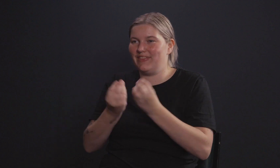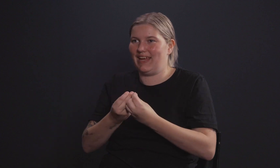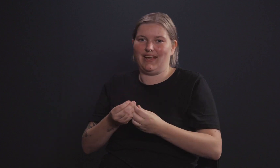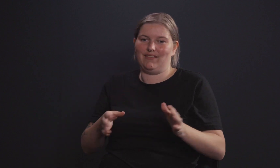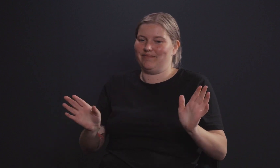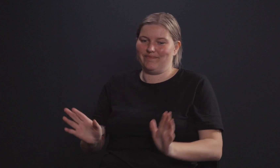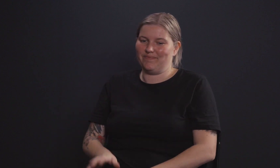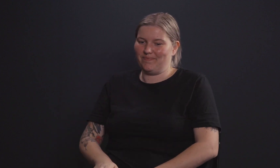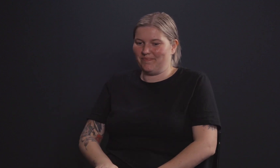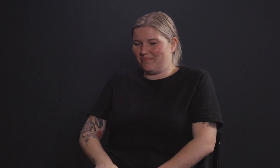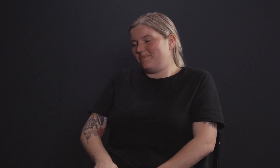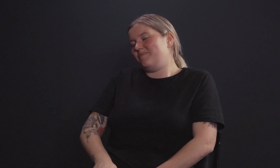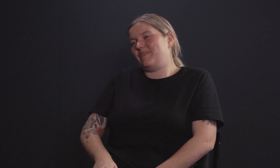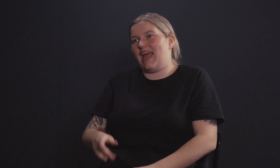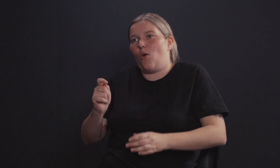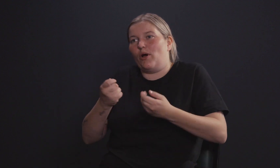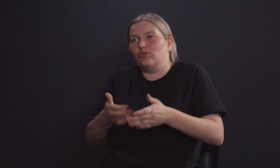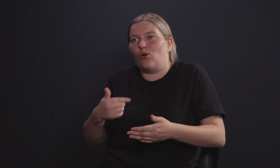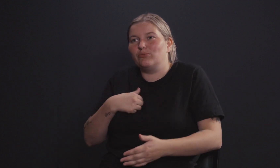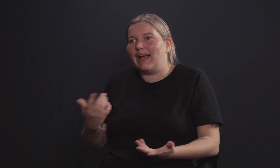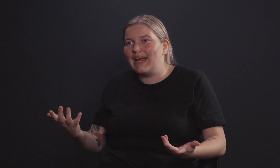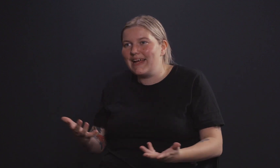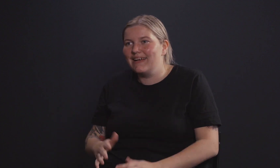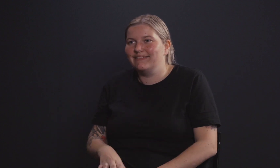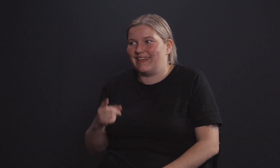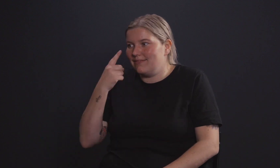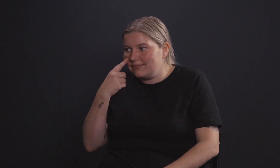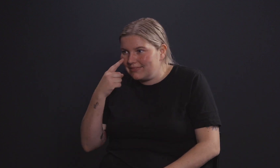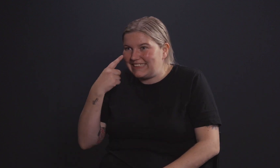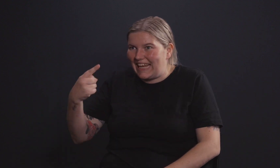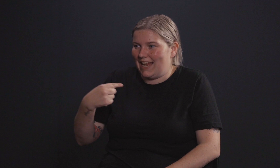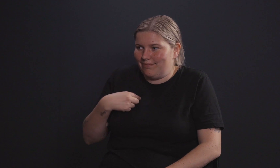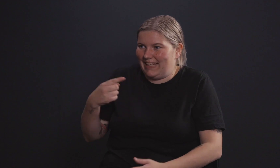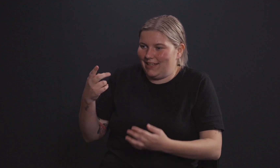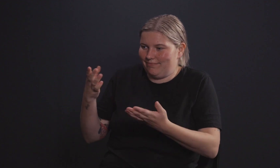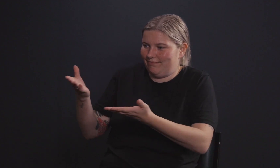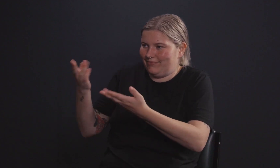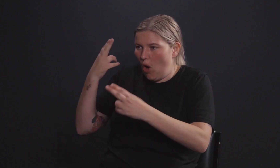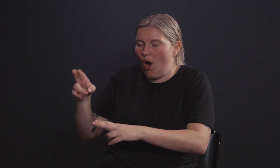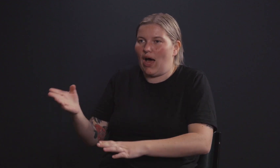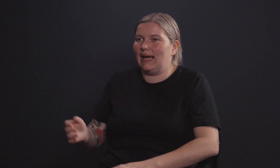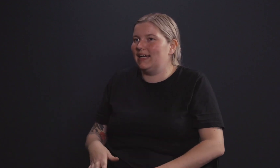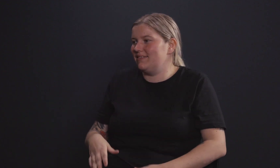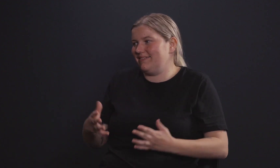thing unfold. They nearly lost me. Witnessing me actually die, well, I've been focusing on them, I